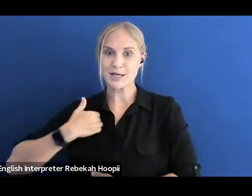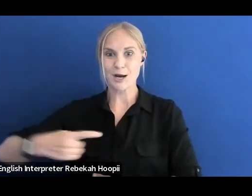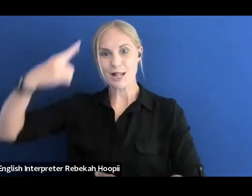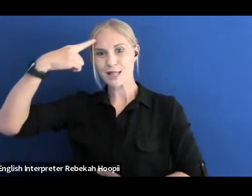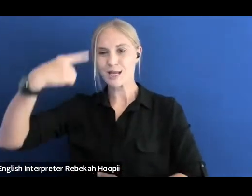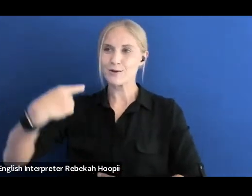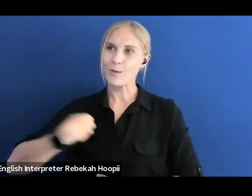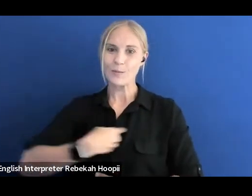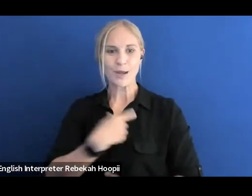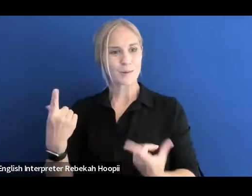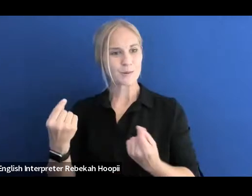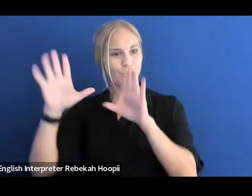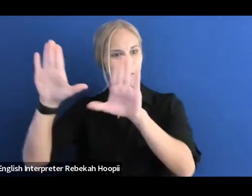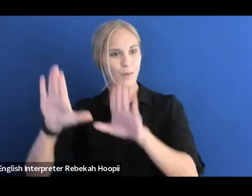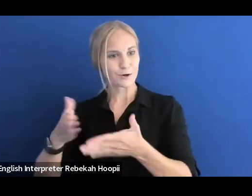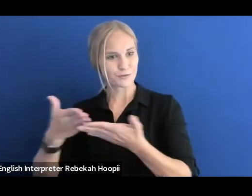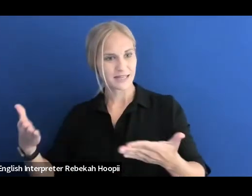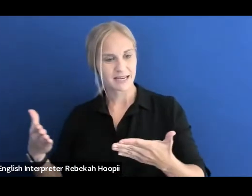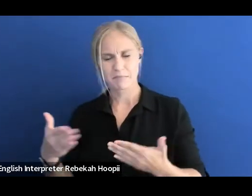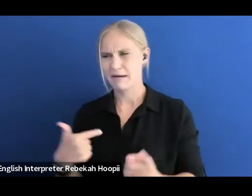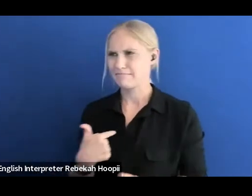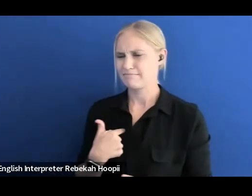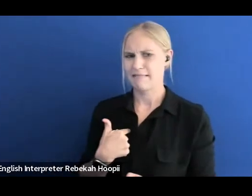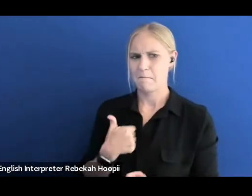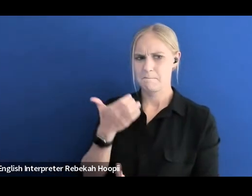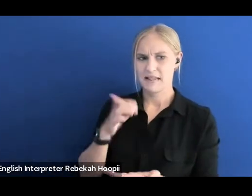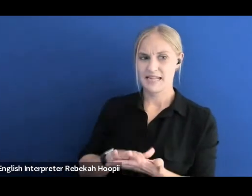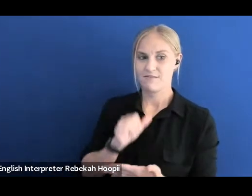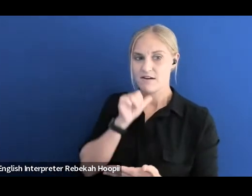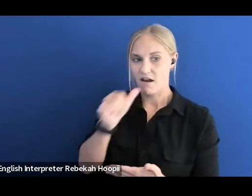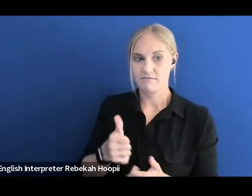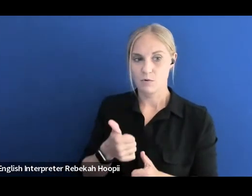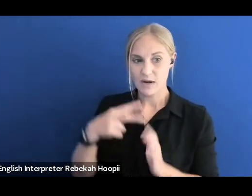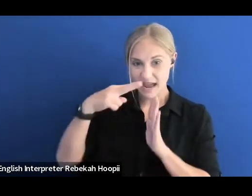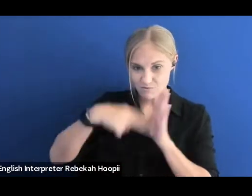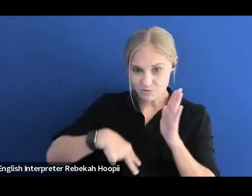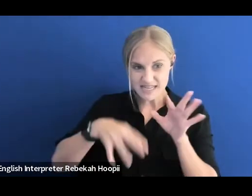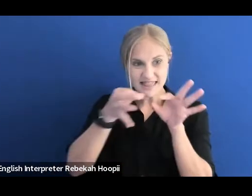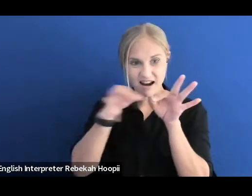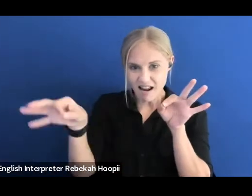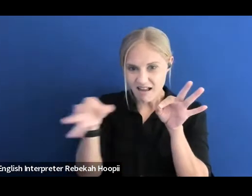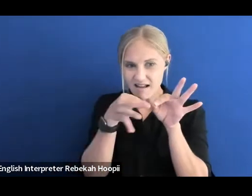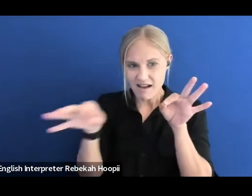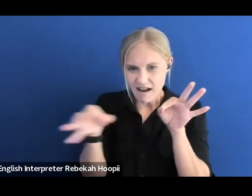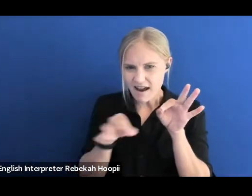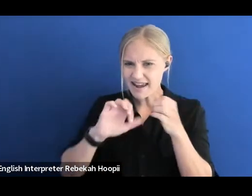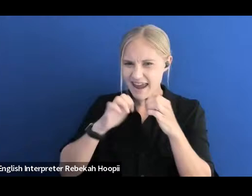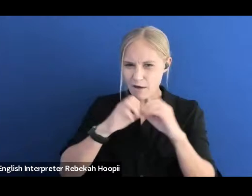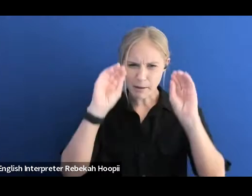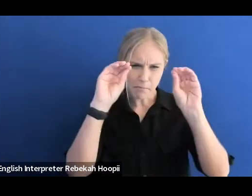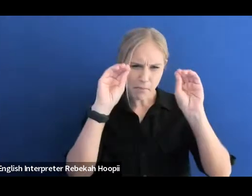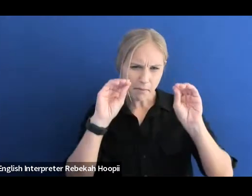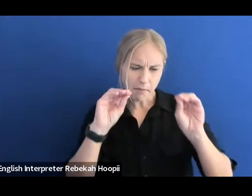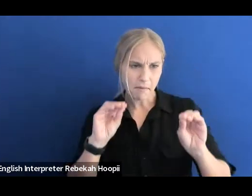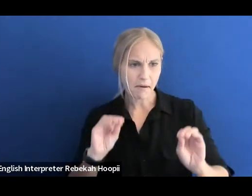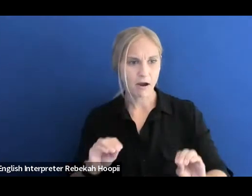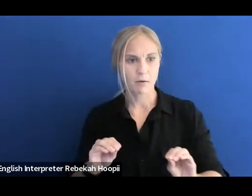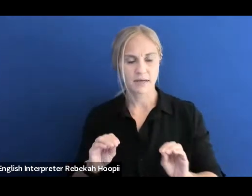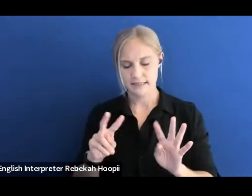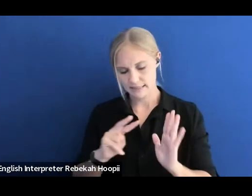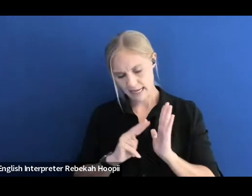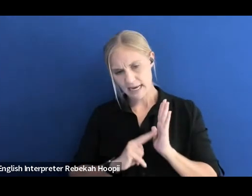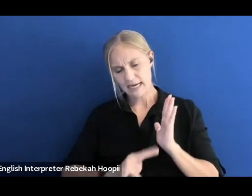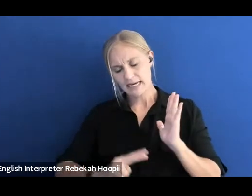up there. And I don't believe it. I just, every time I read the phrases in how it's put, I'm just like, oh,